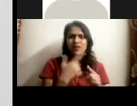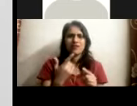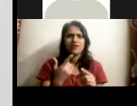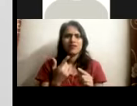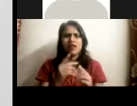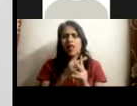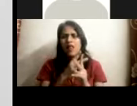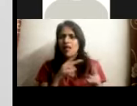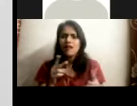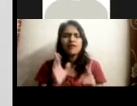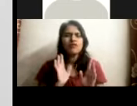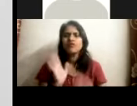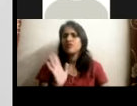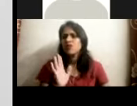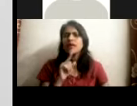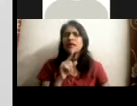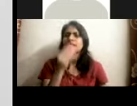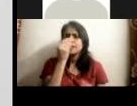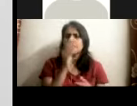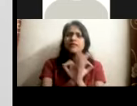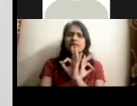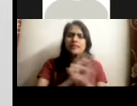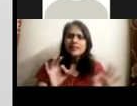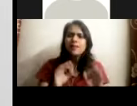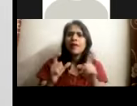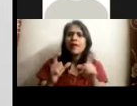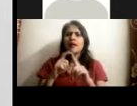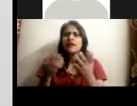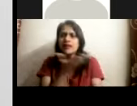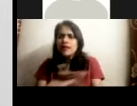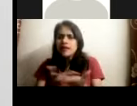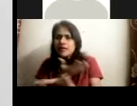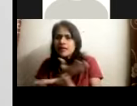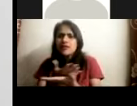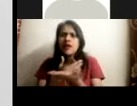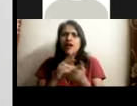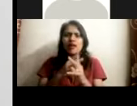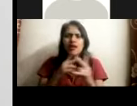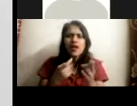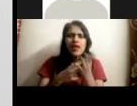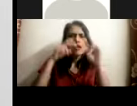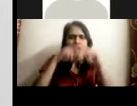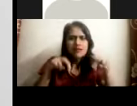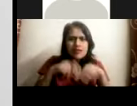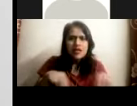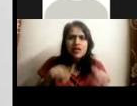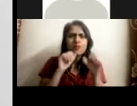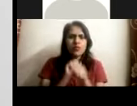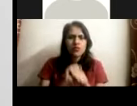way. There are middle grounds. There are discussions that are raging in the research field, in the academics.